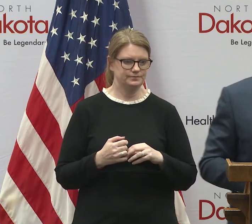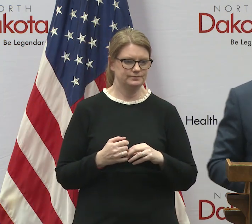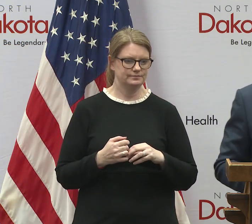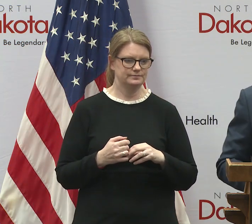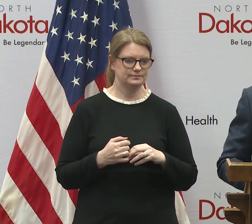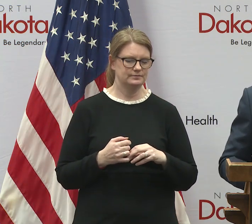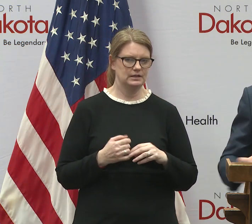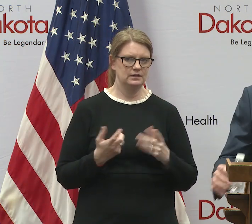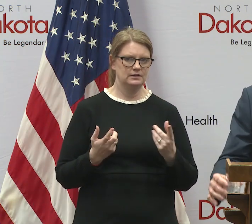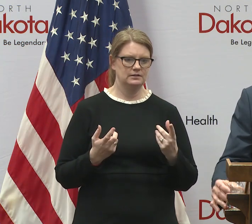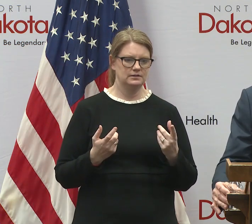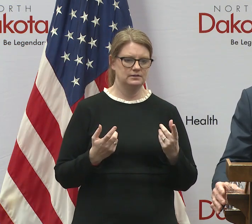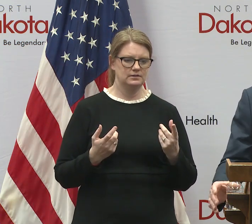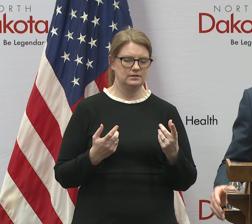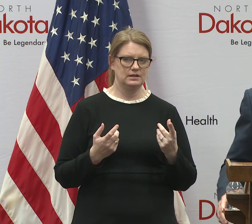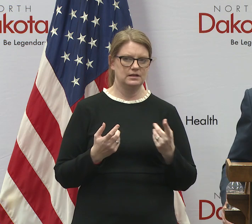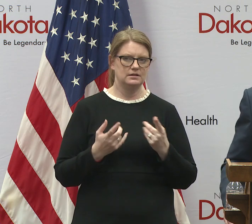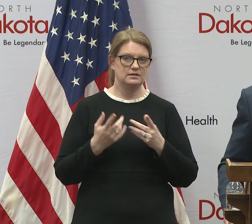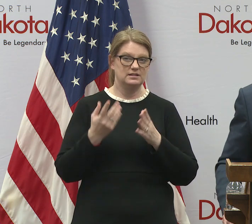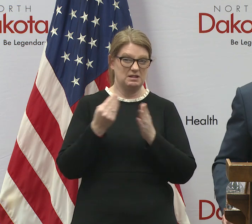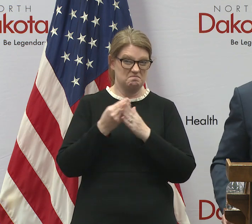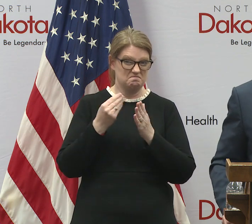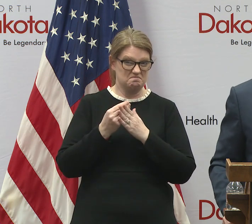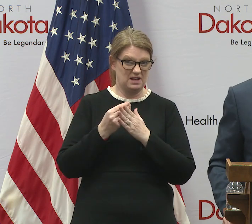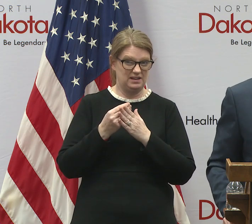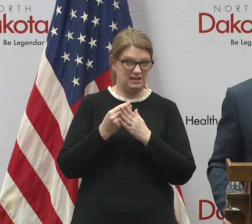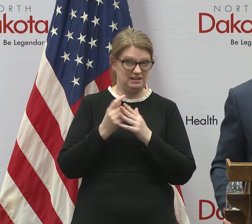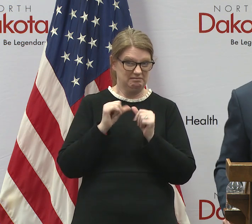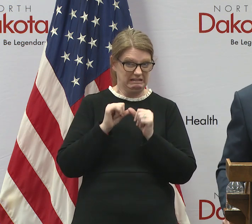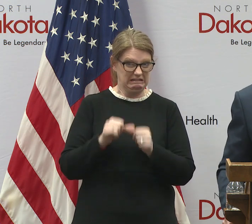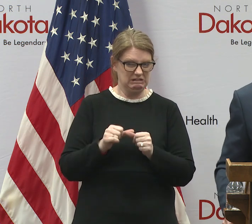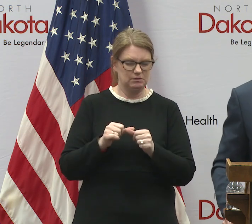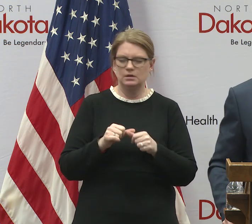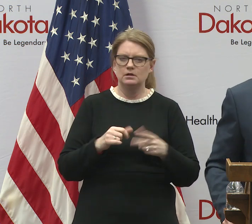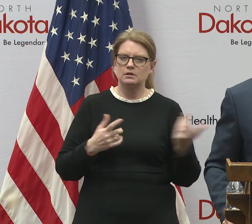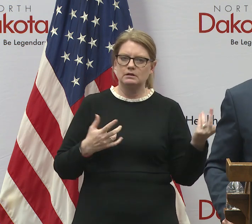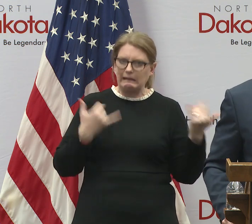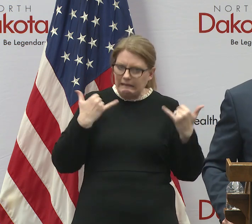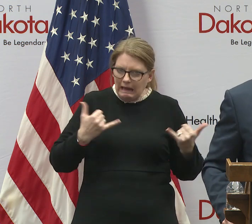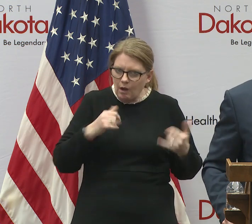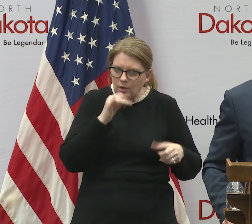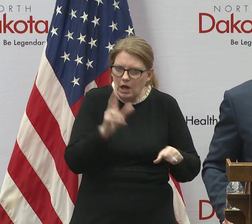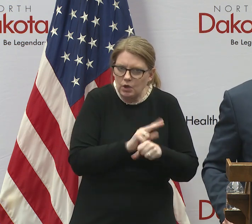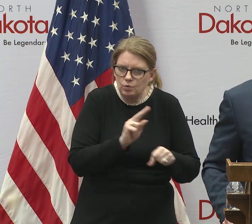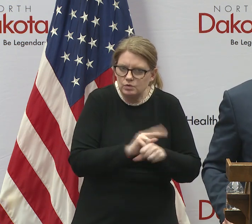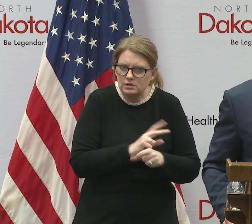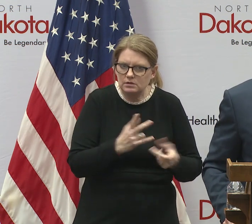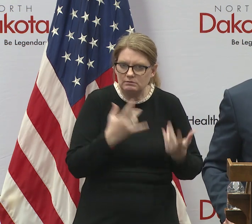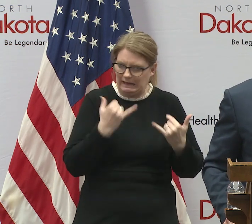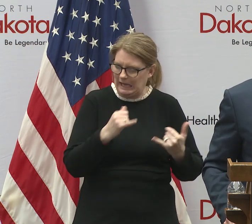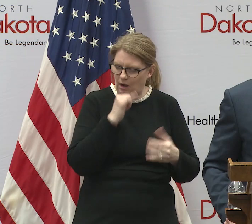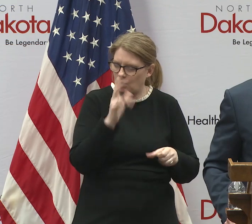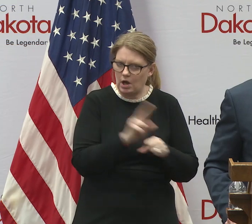Well, we're not even touching it now, as we say, because we've got